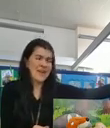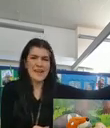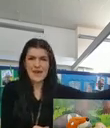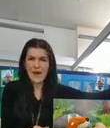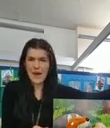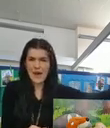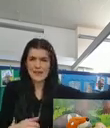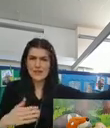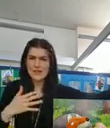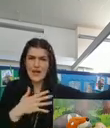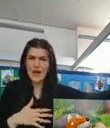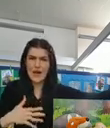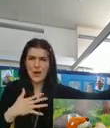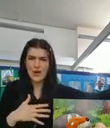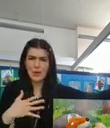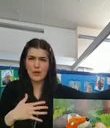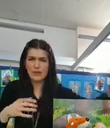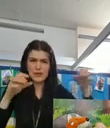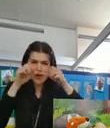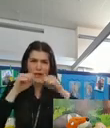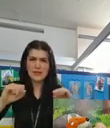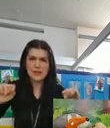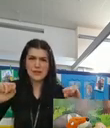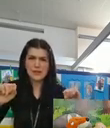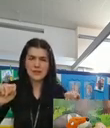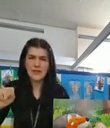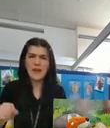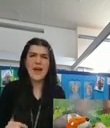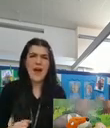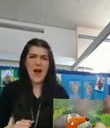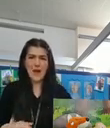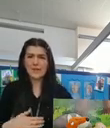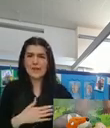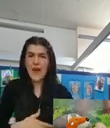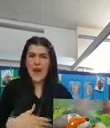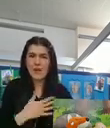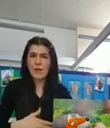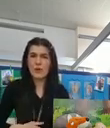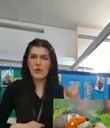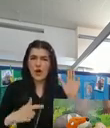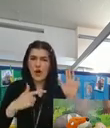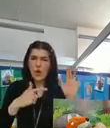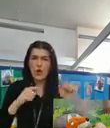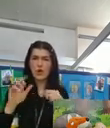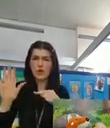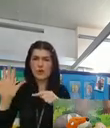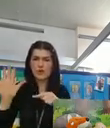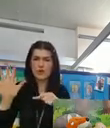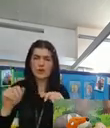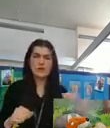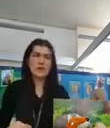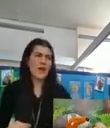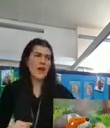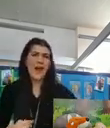"He has terrible tusks and terrible claws